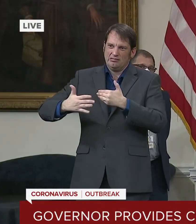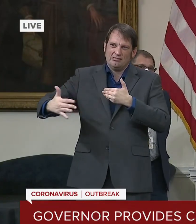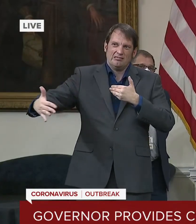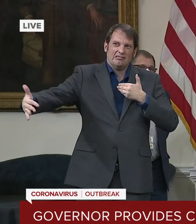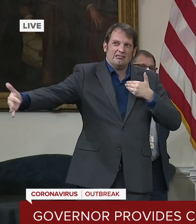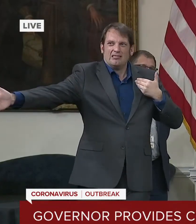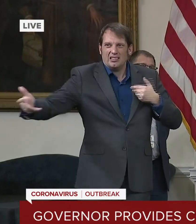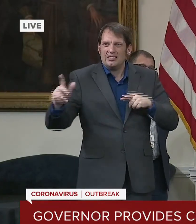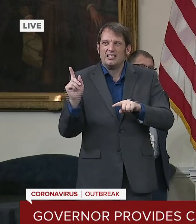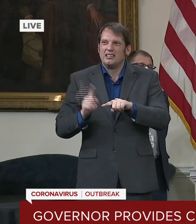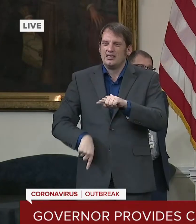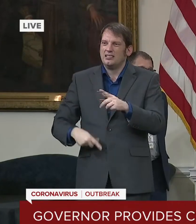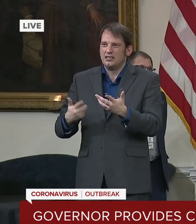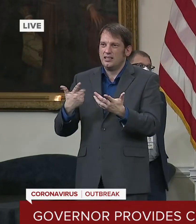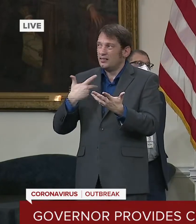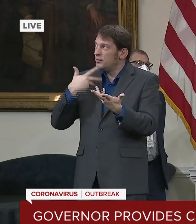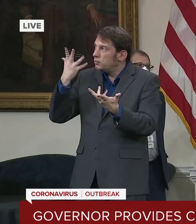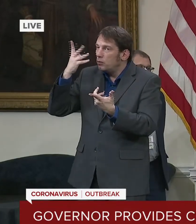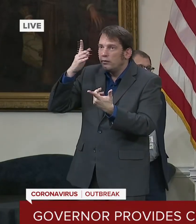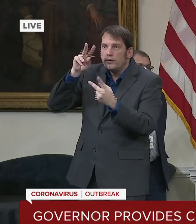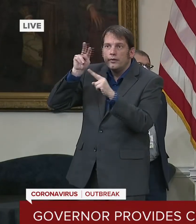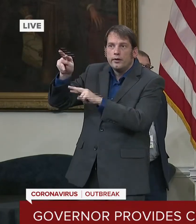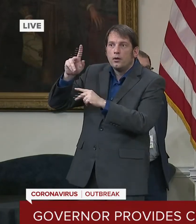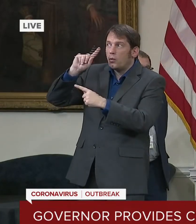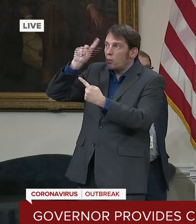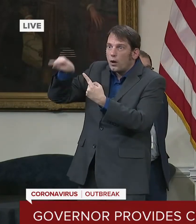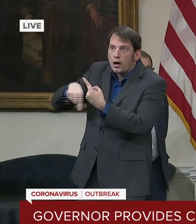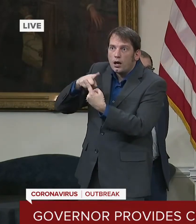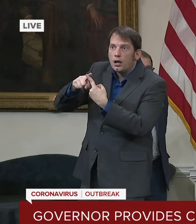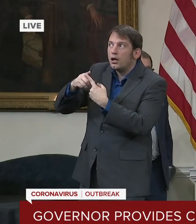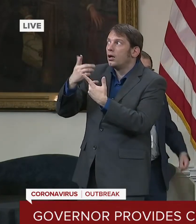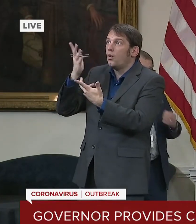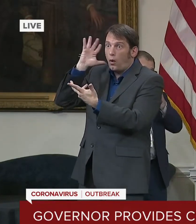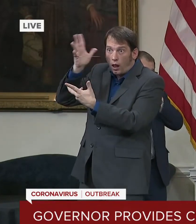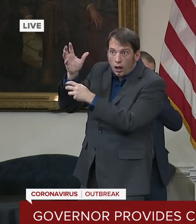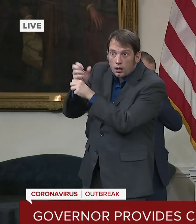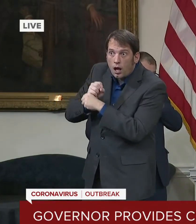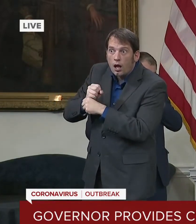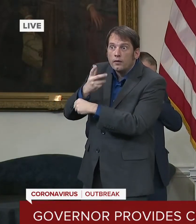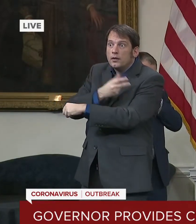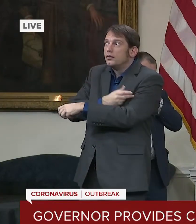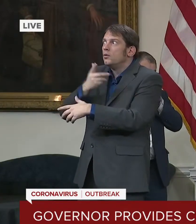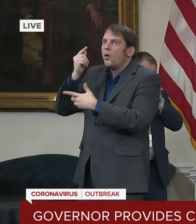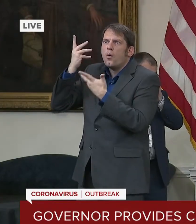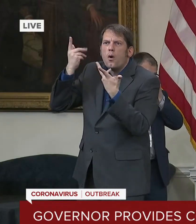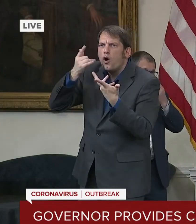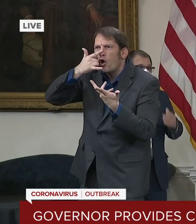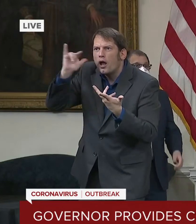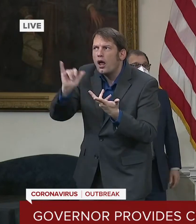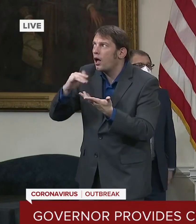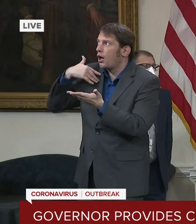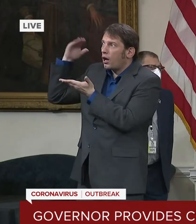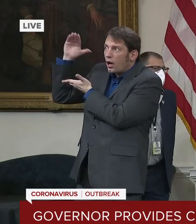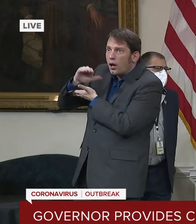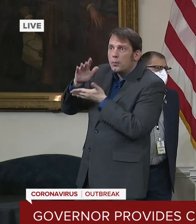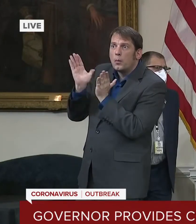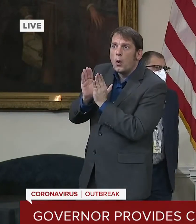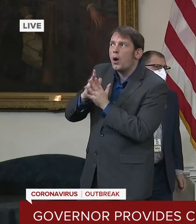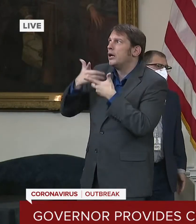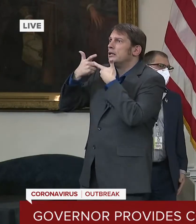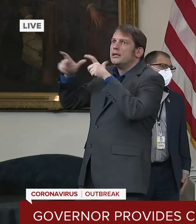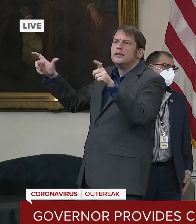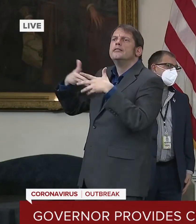doses, or if we're going to get more doses, or when they're going to open up new factories. That's just the way the system is. We only can get what we get. You said earlier